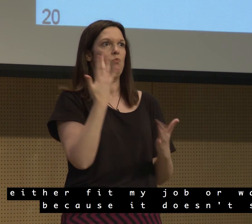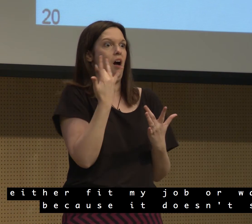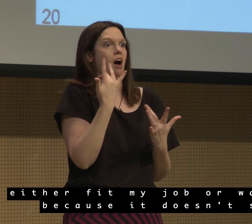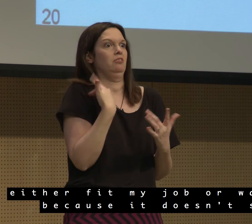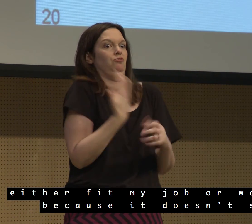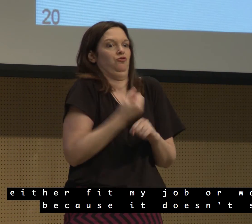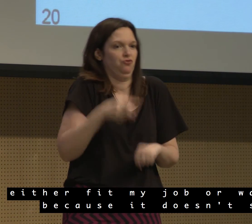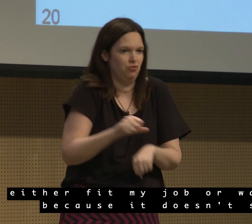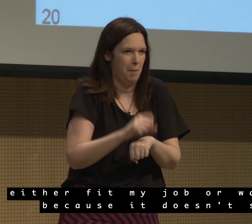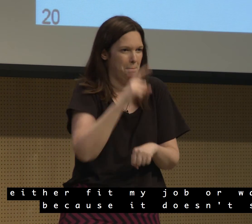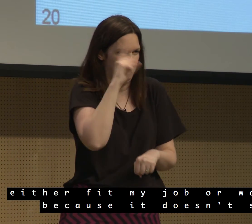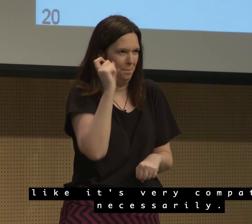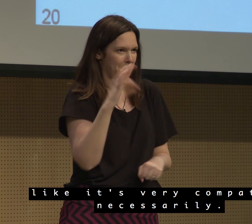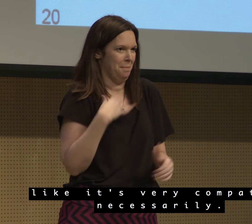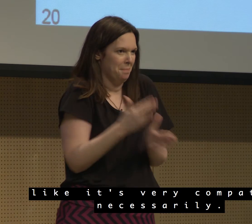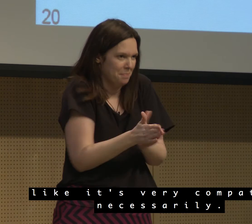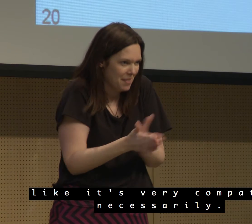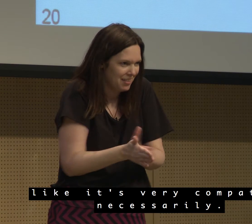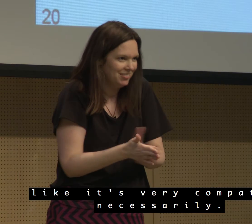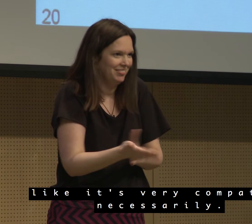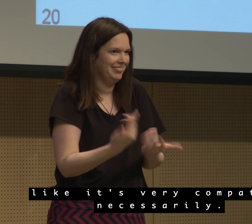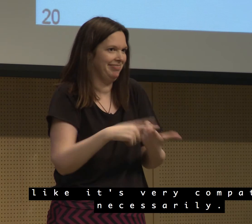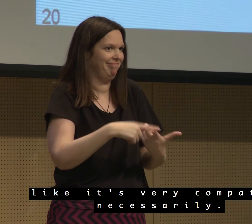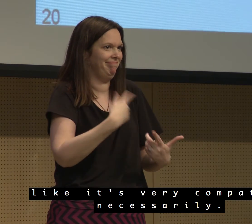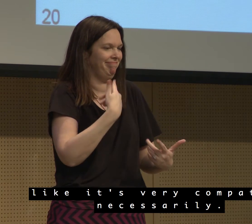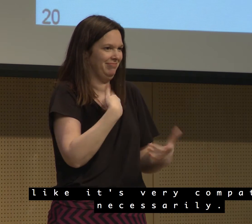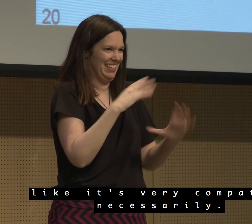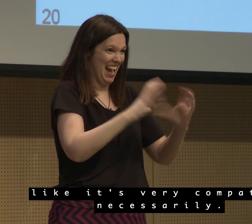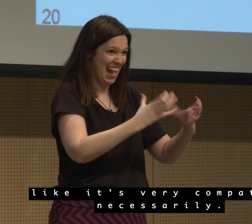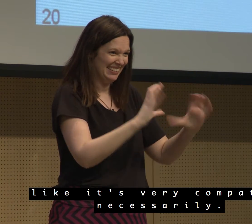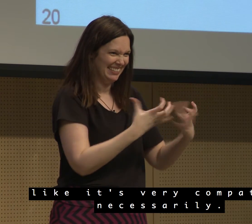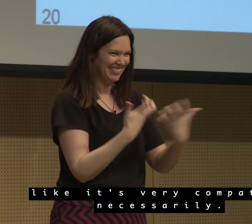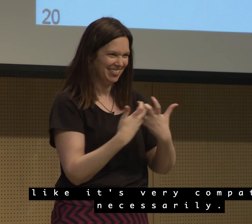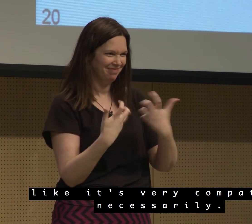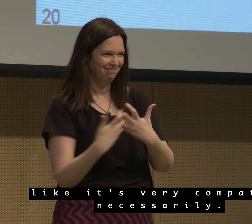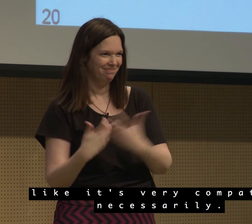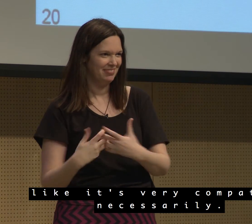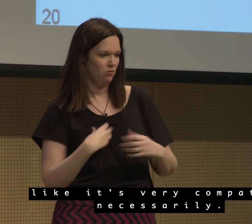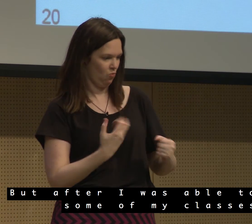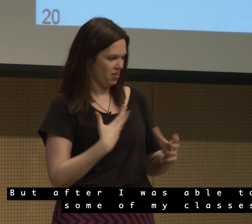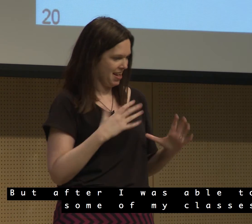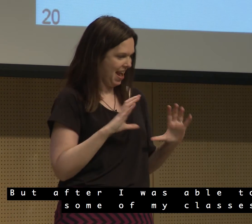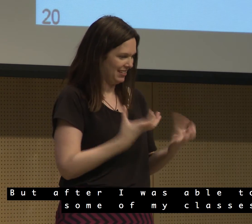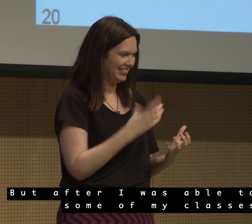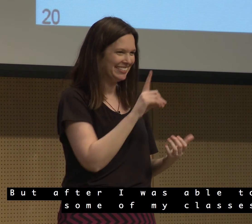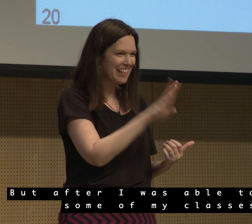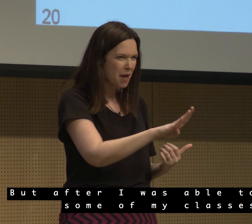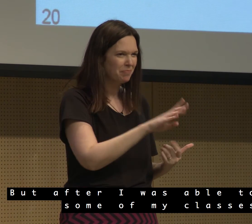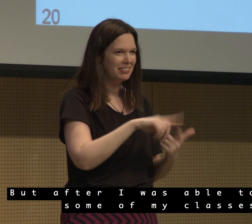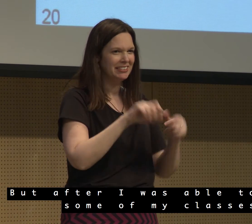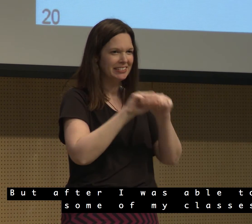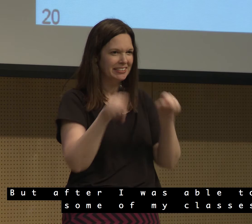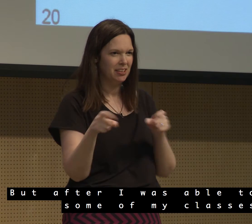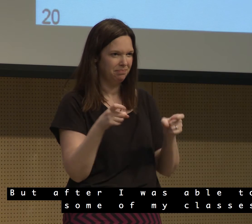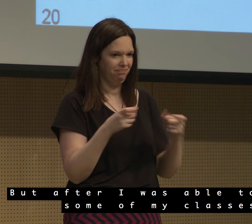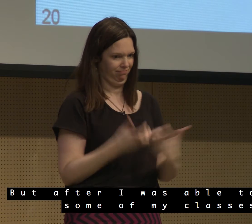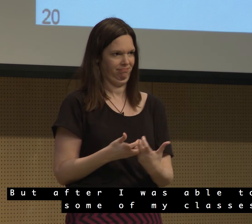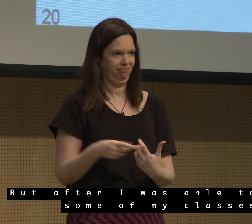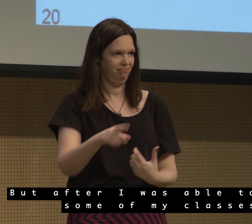or wasn't. Because it doesn't seem like it's very compatible necessarily. But after I was able to take some